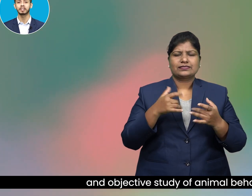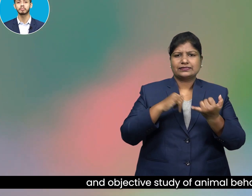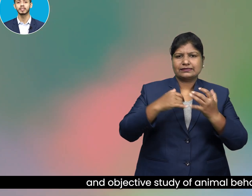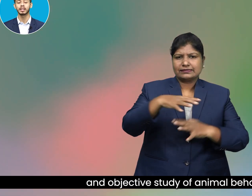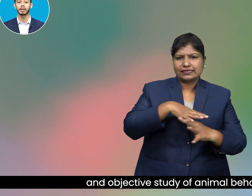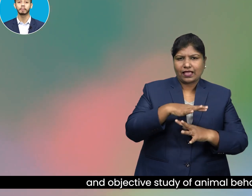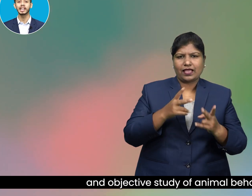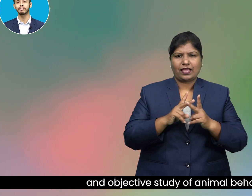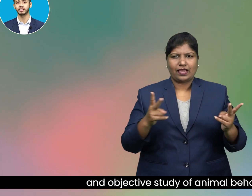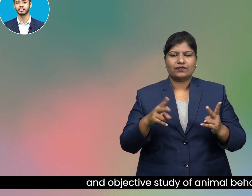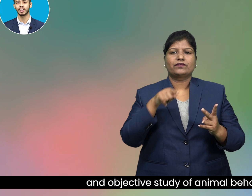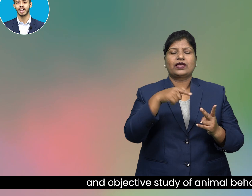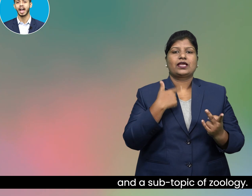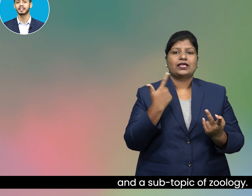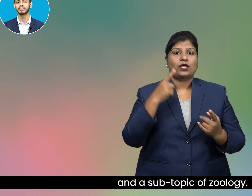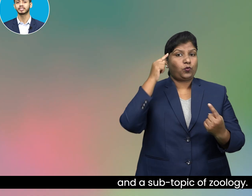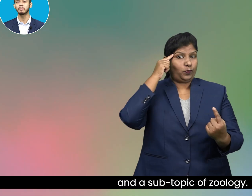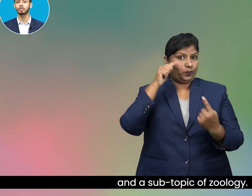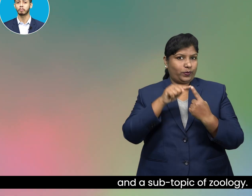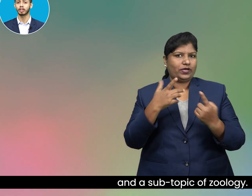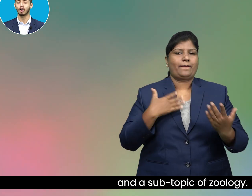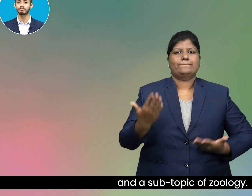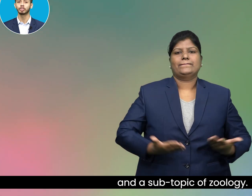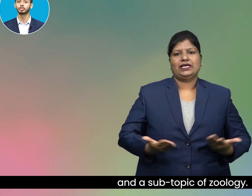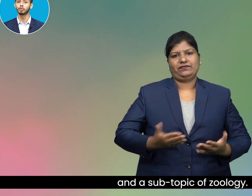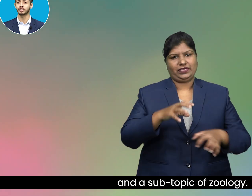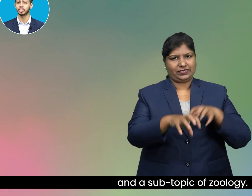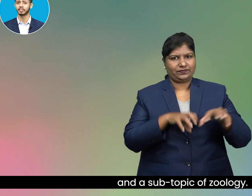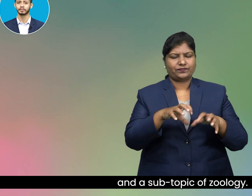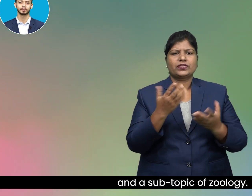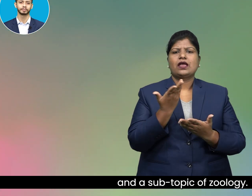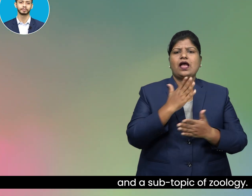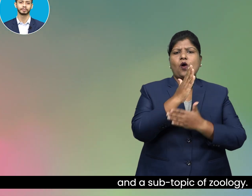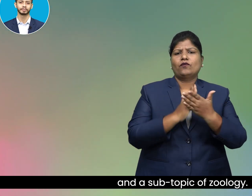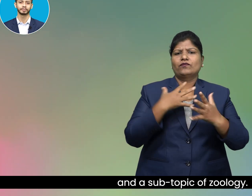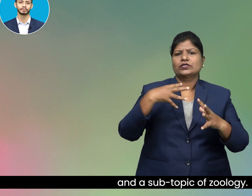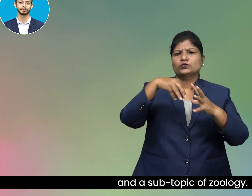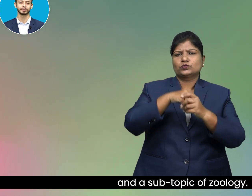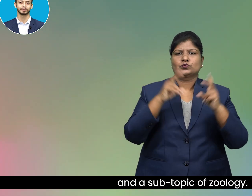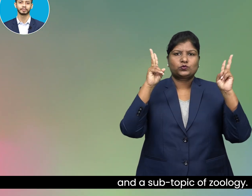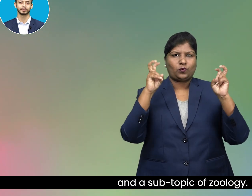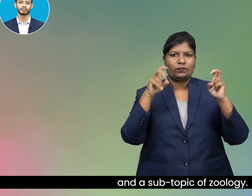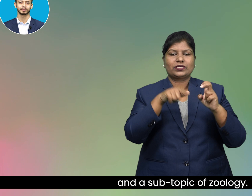of animal behavior and a subtopic of zoology.